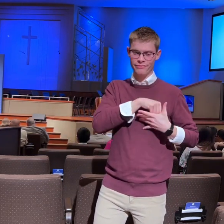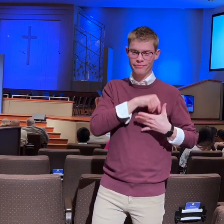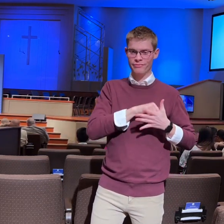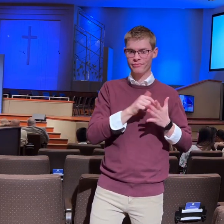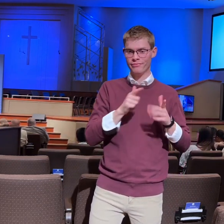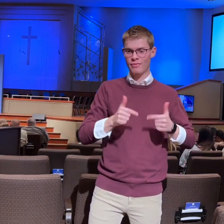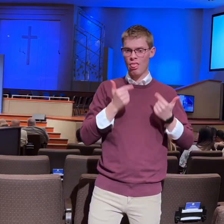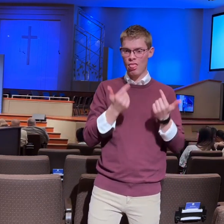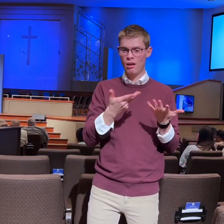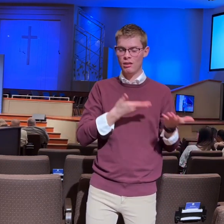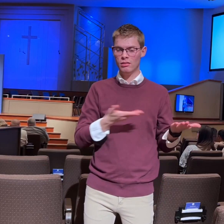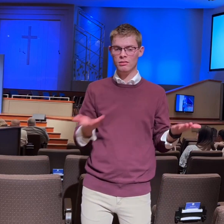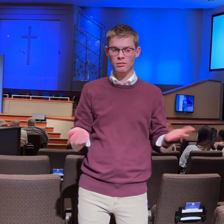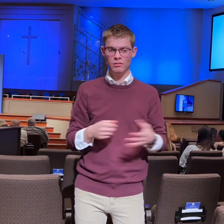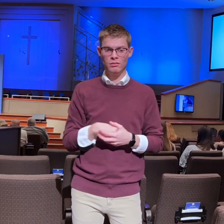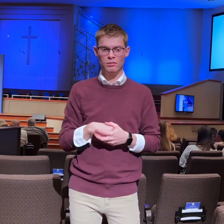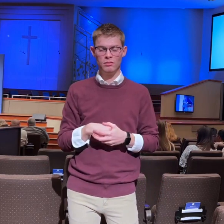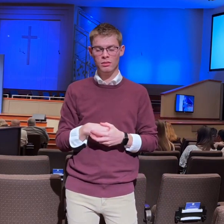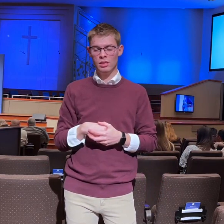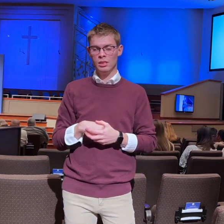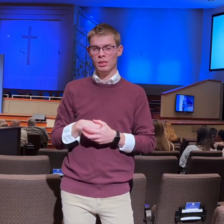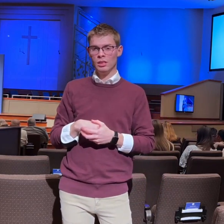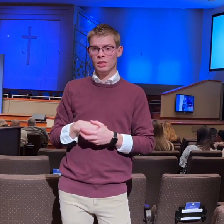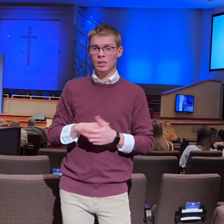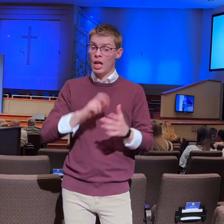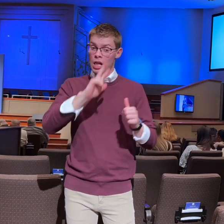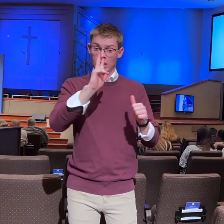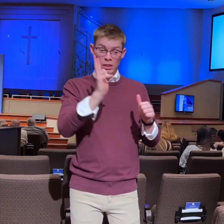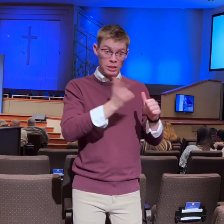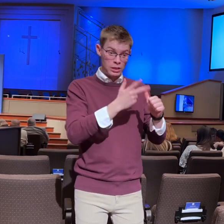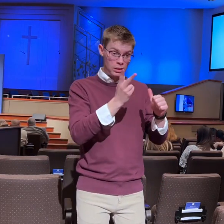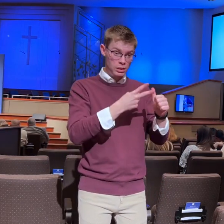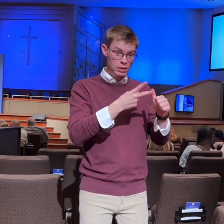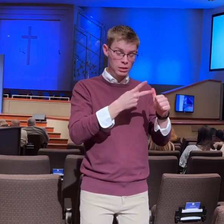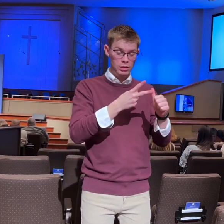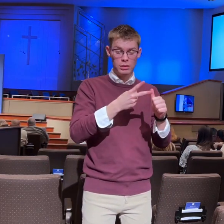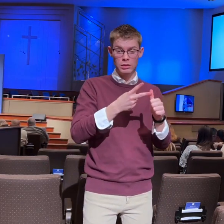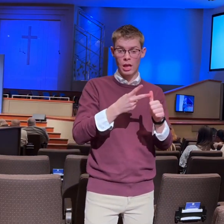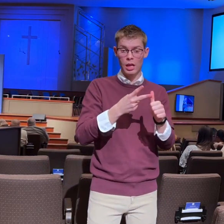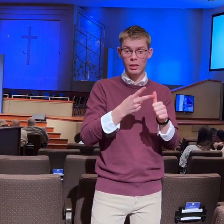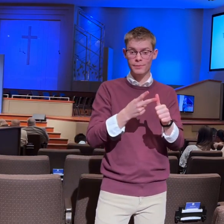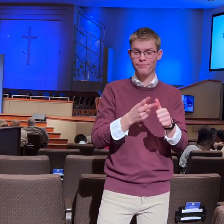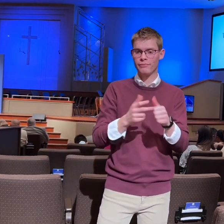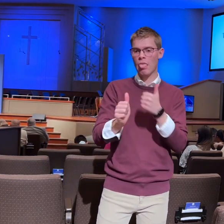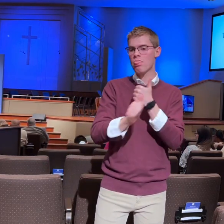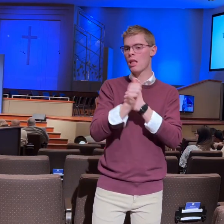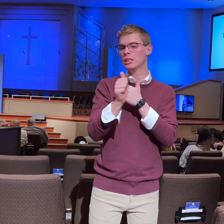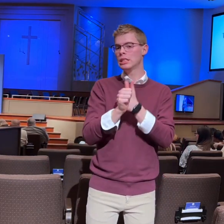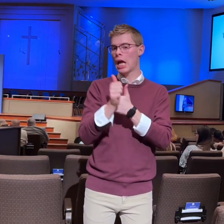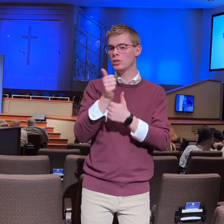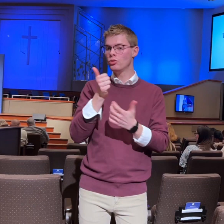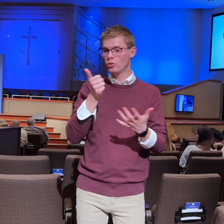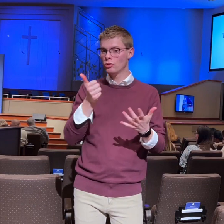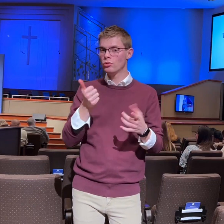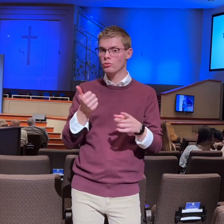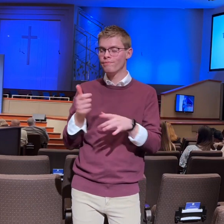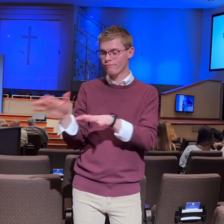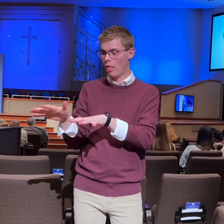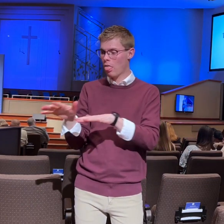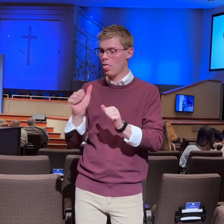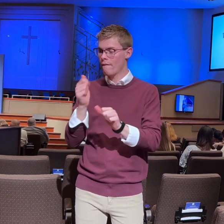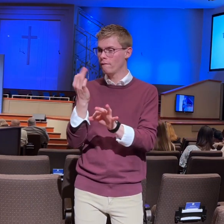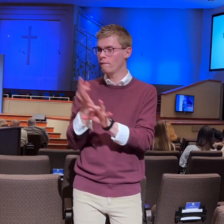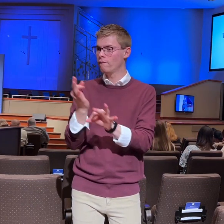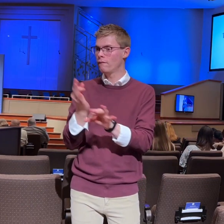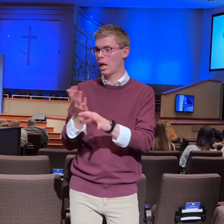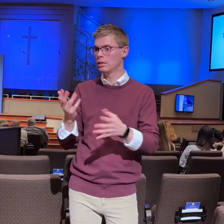notice secondly, we see the description of apostasy, it's a falling away. Secondly, let's look at the danger of apostasy. Several dangers are listed